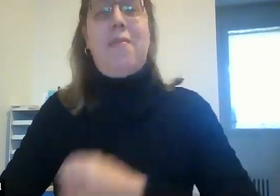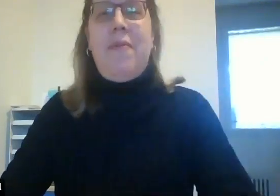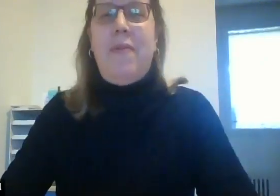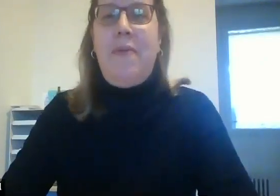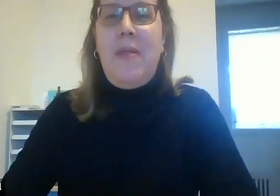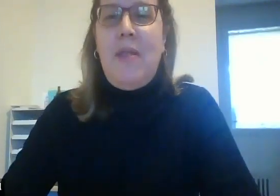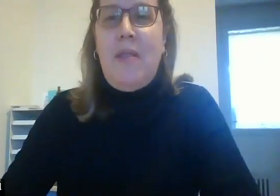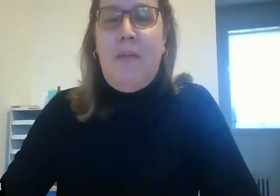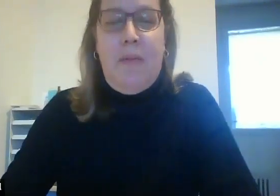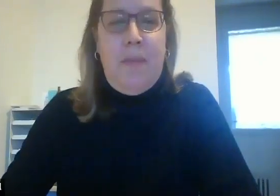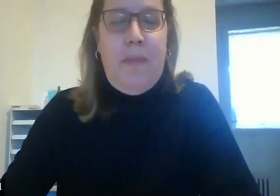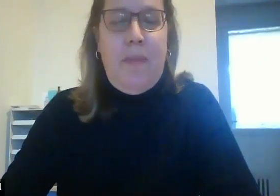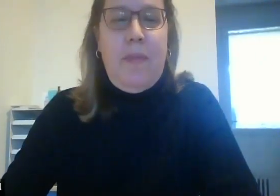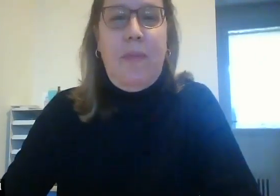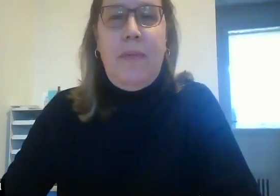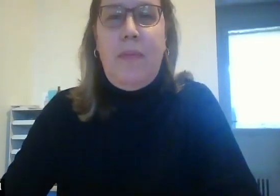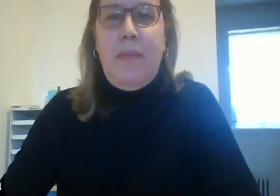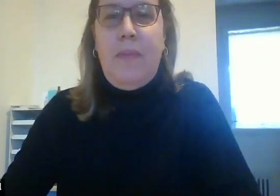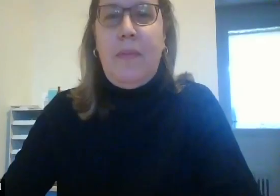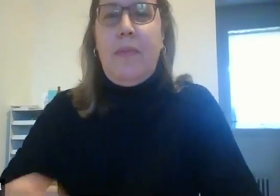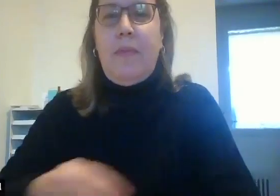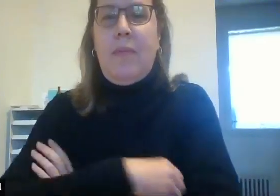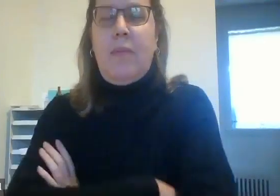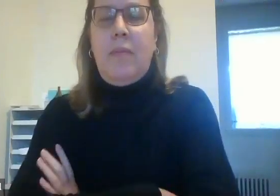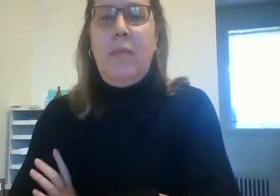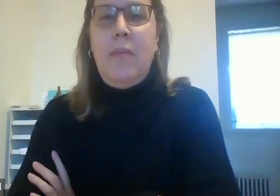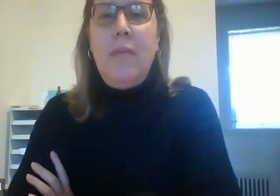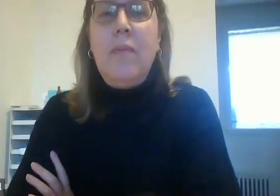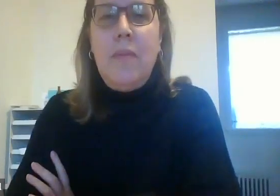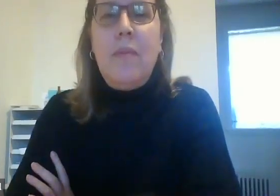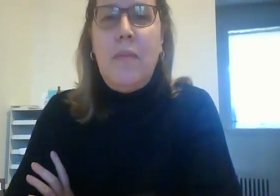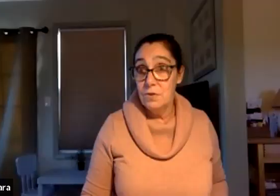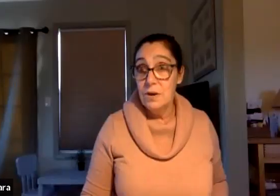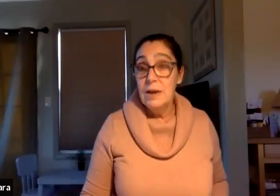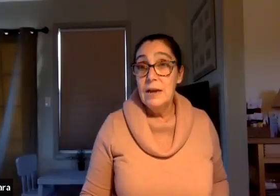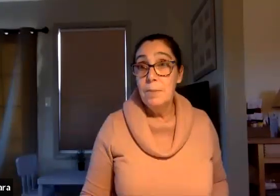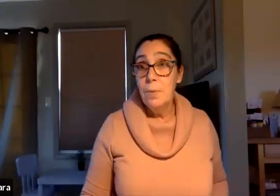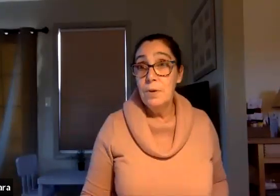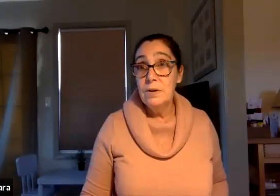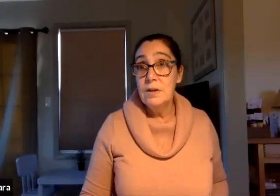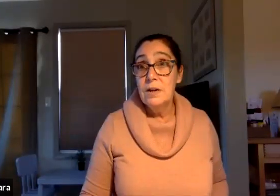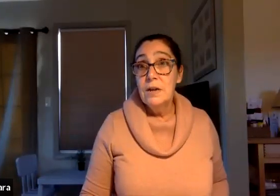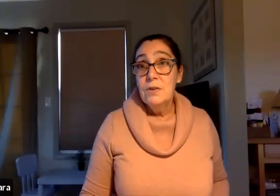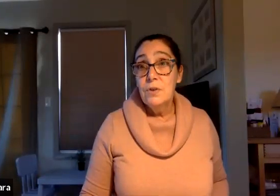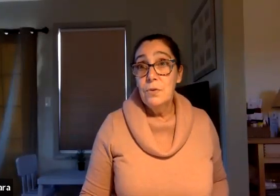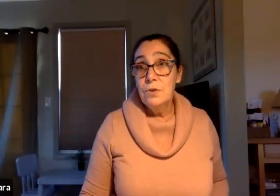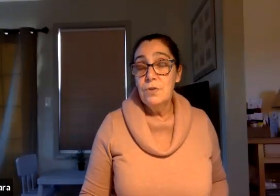So the difference between A and S is also important. So you're